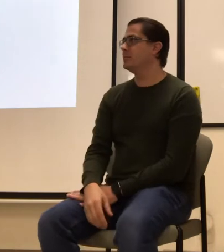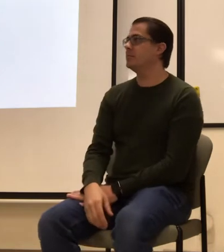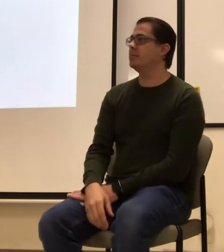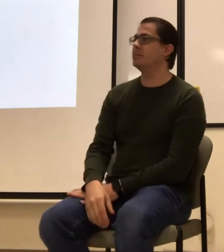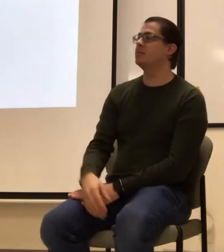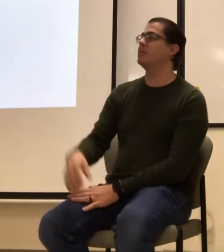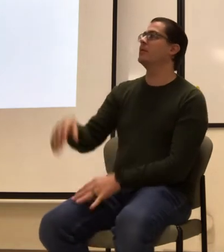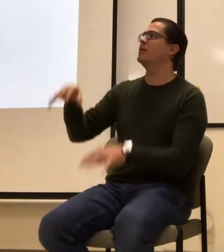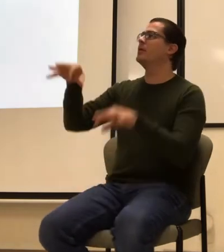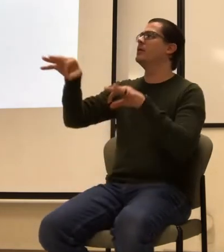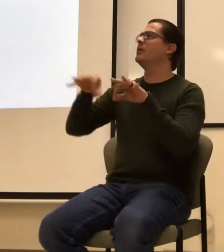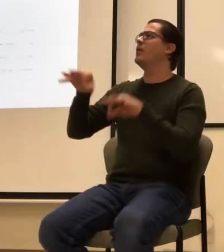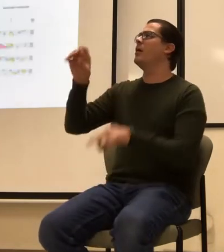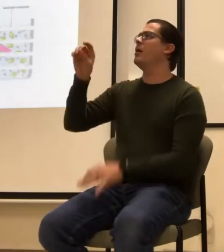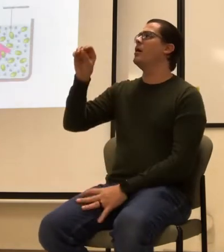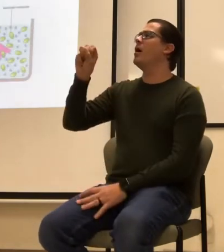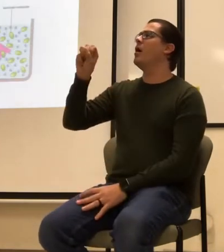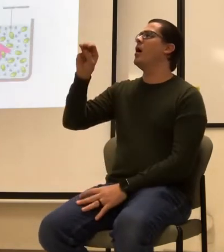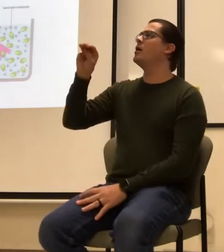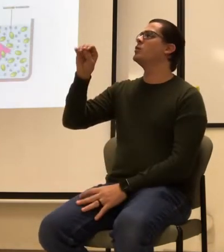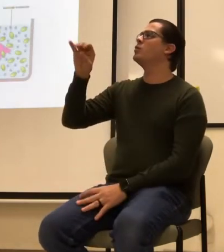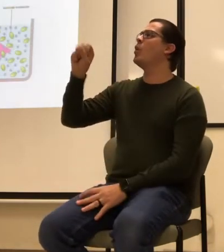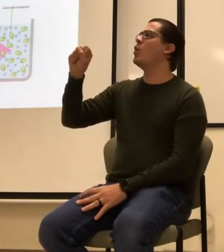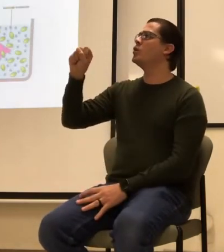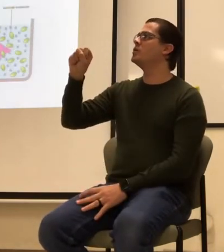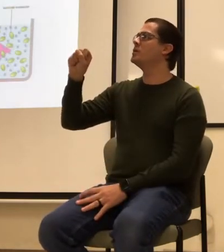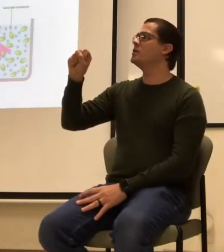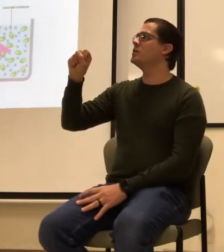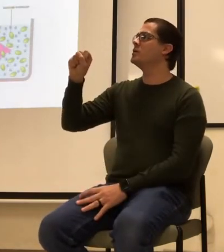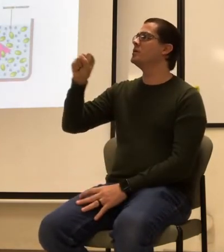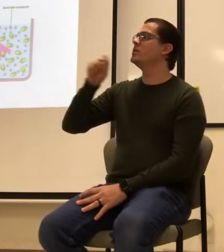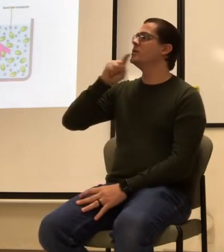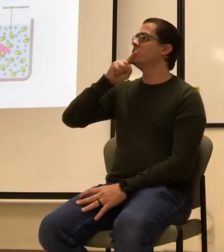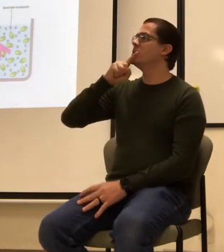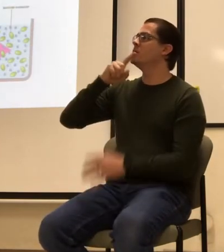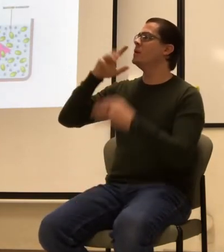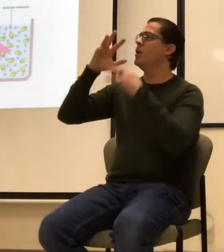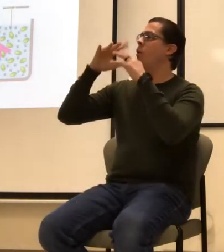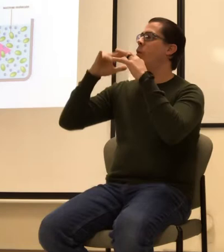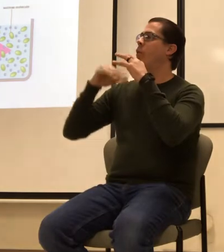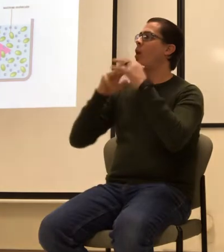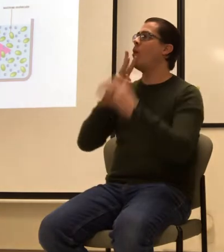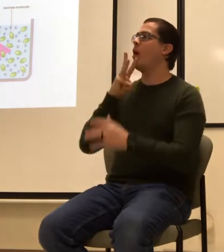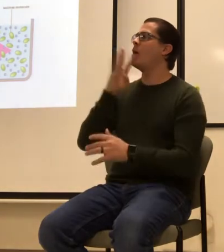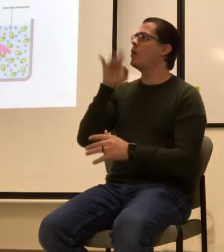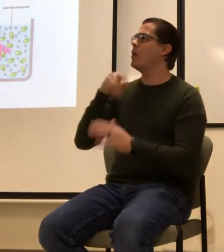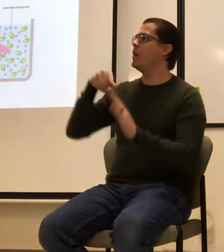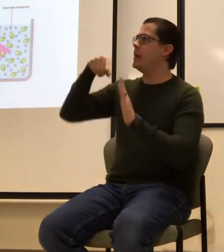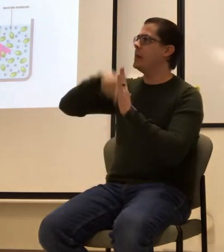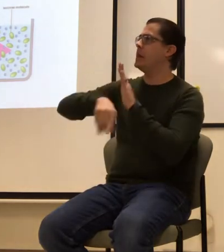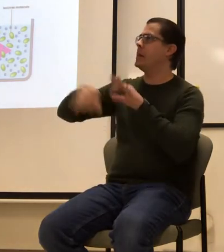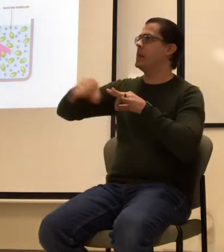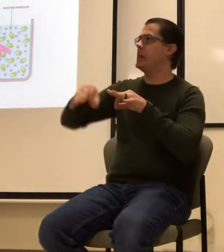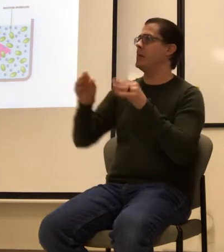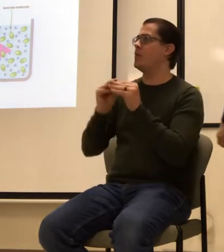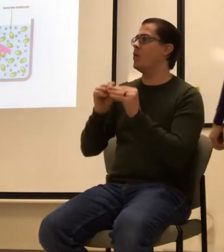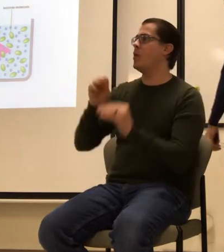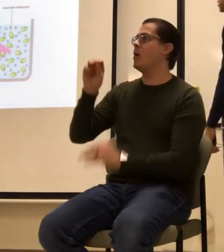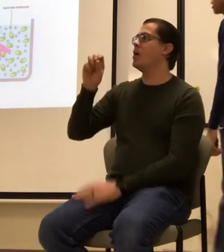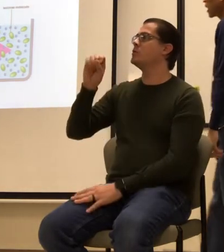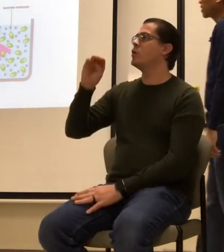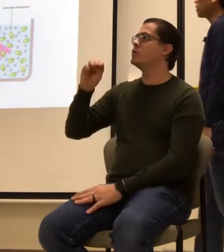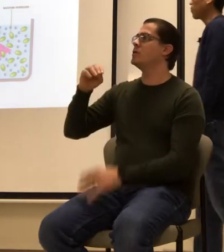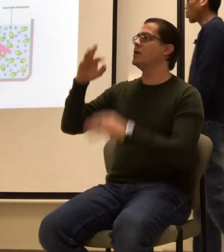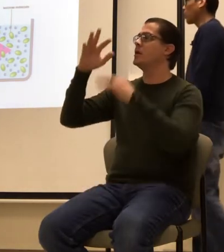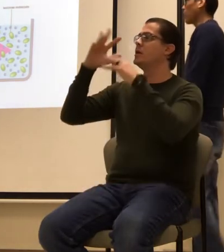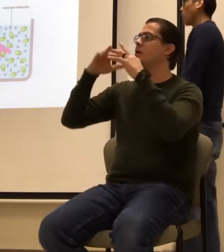Well, I define osmosis as the diffusion of water, but we'll kind of unpack it a little more. Osmosis, the diffusion of water across